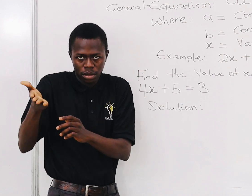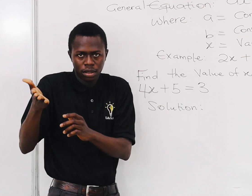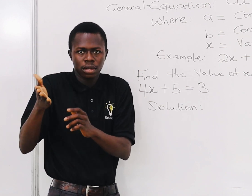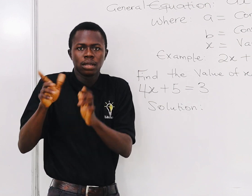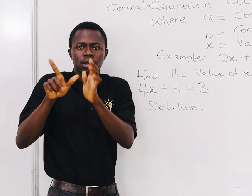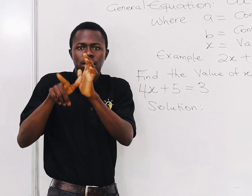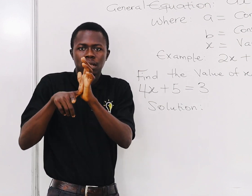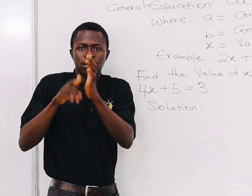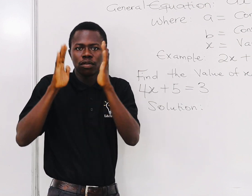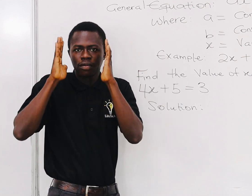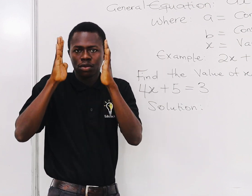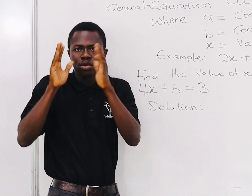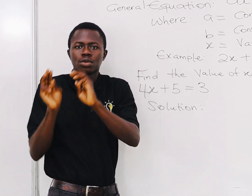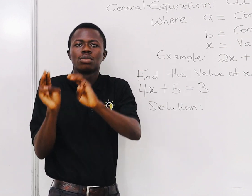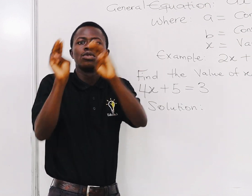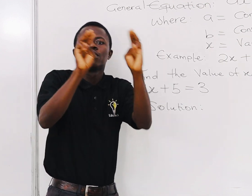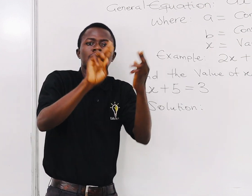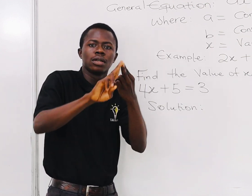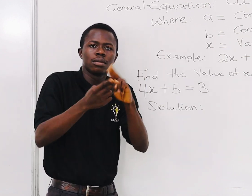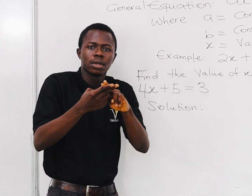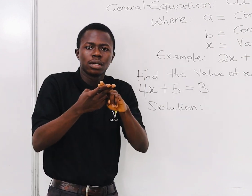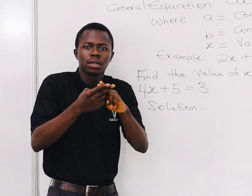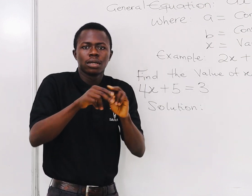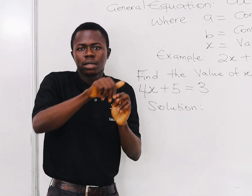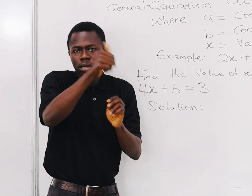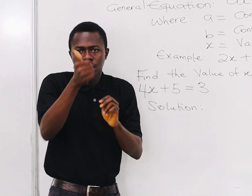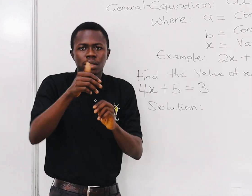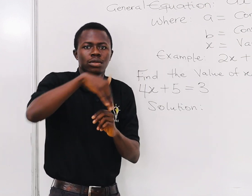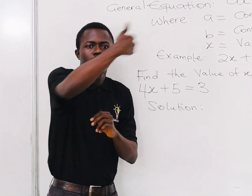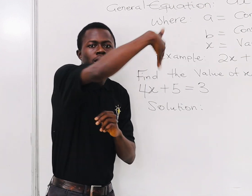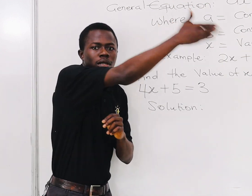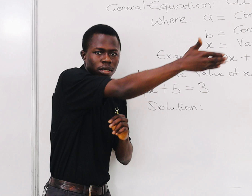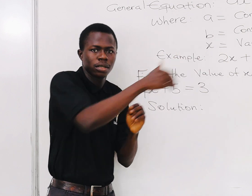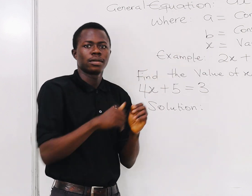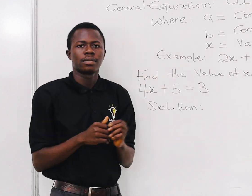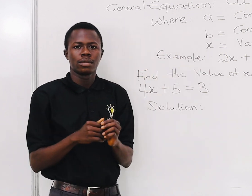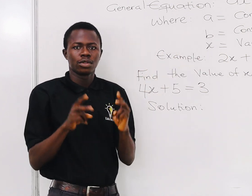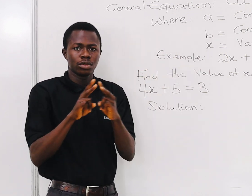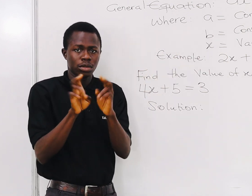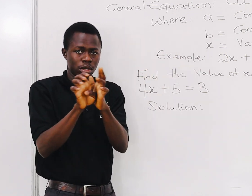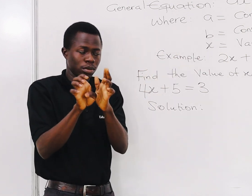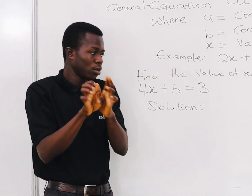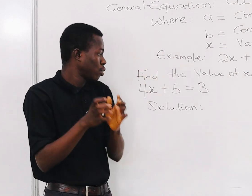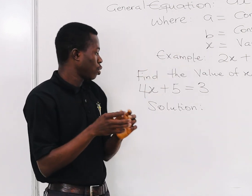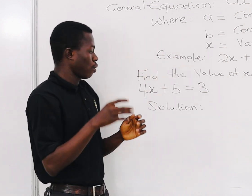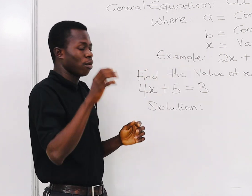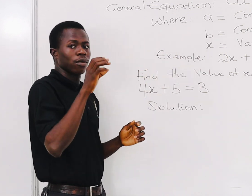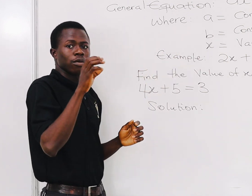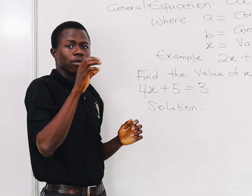X remains where it is. Then we'll shift our focus to the numbers, because 5 is on one side